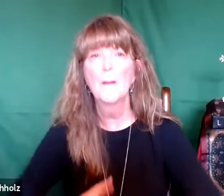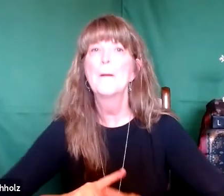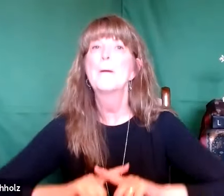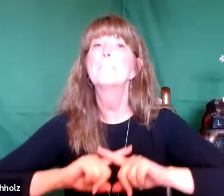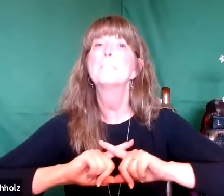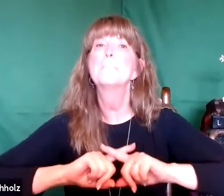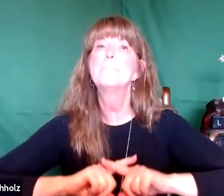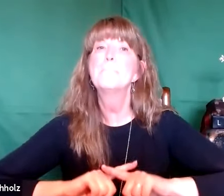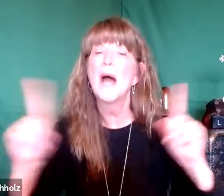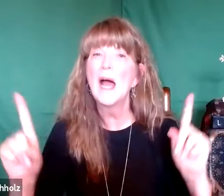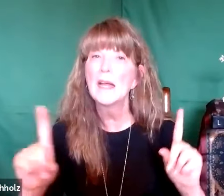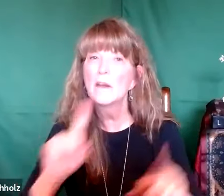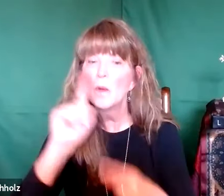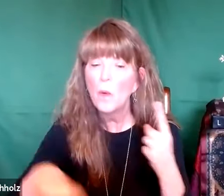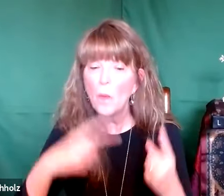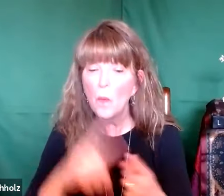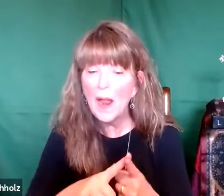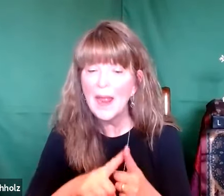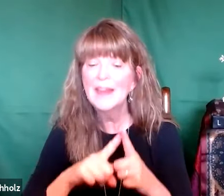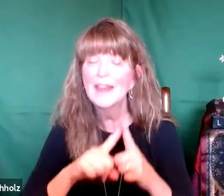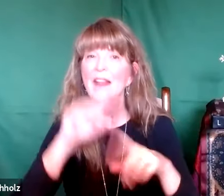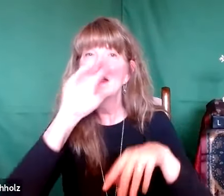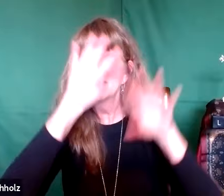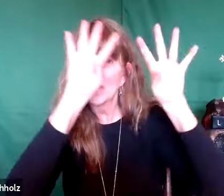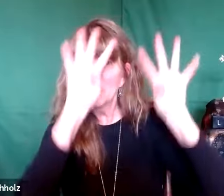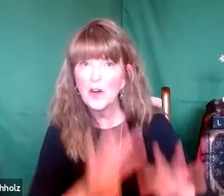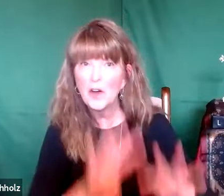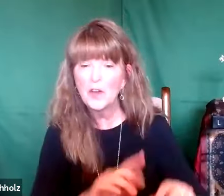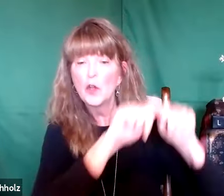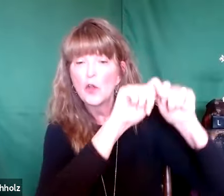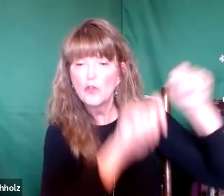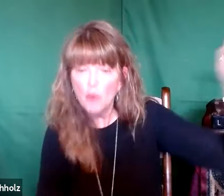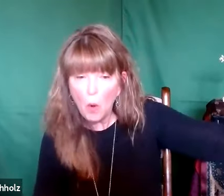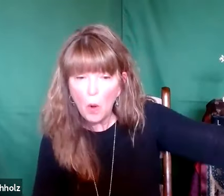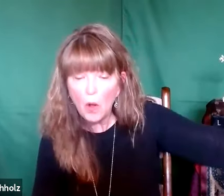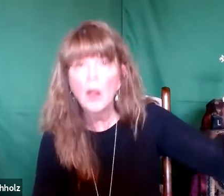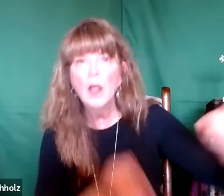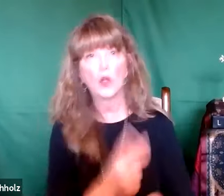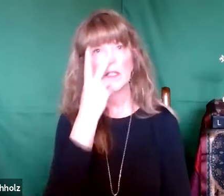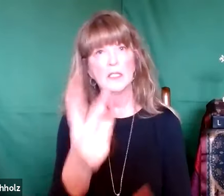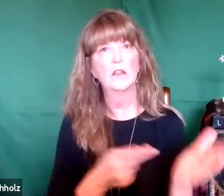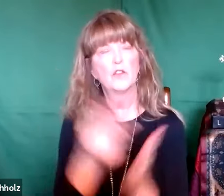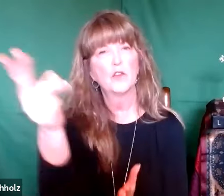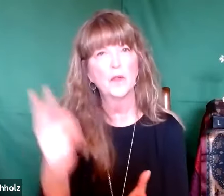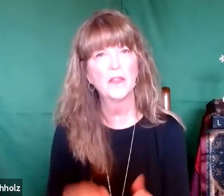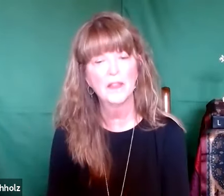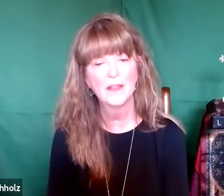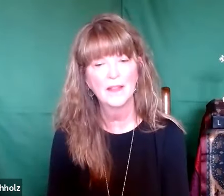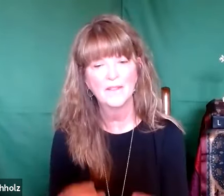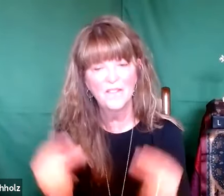because of his blood, could not possibly be the Son of God. However, when that curtain tore, he